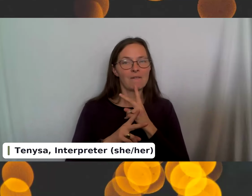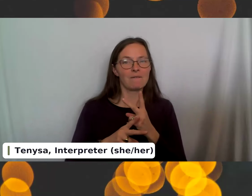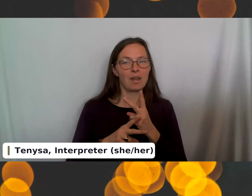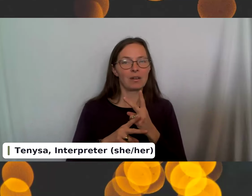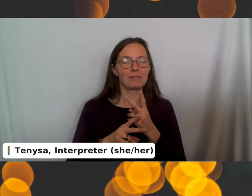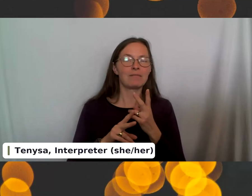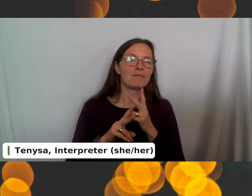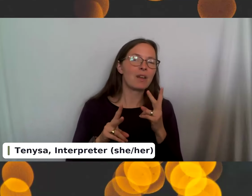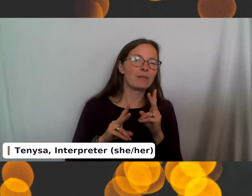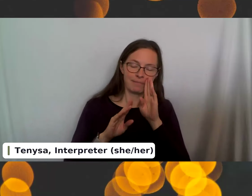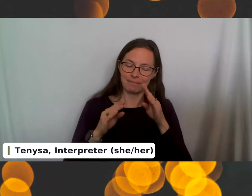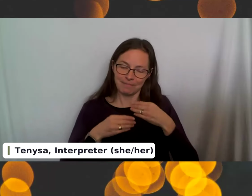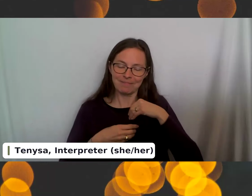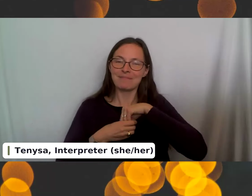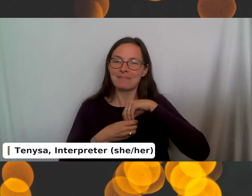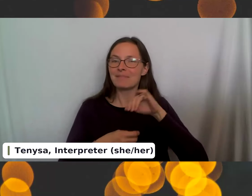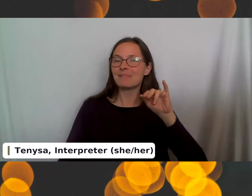time.